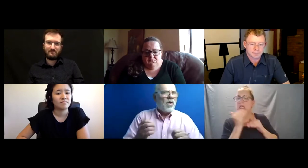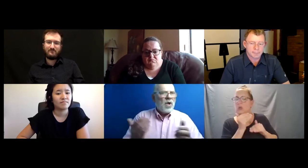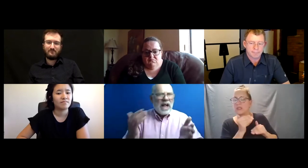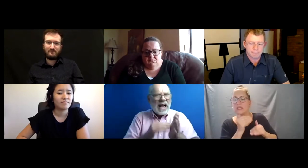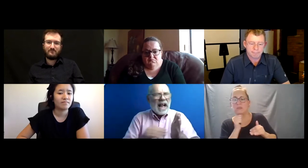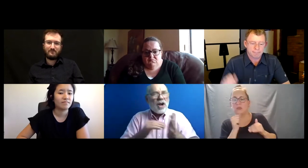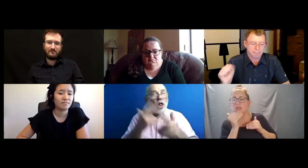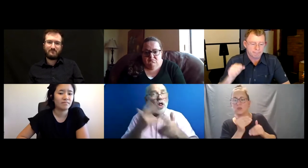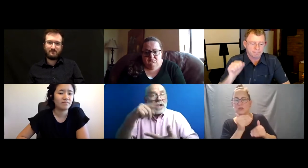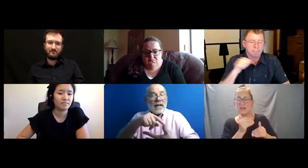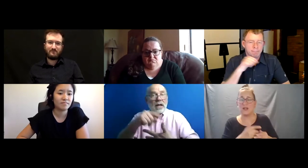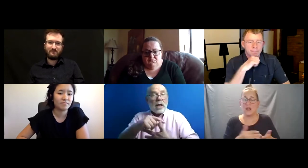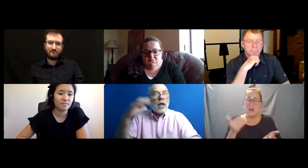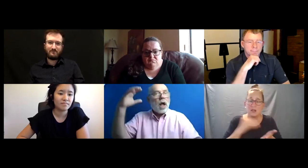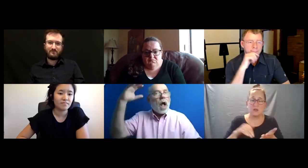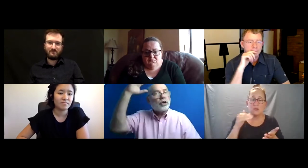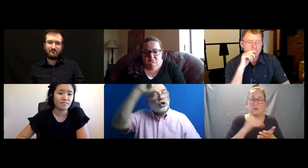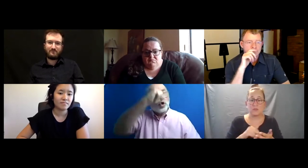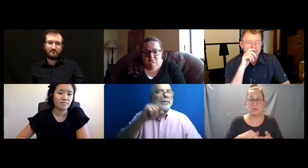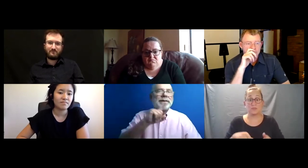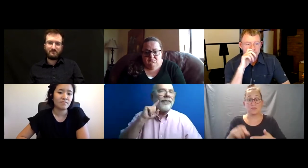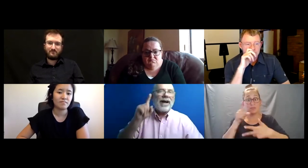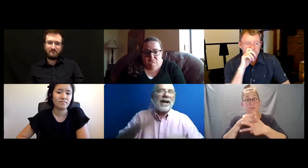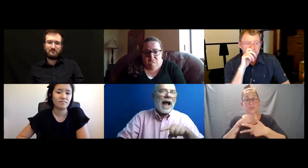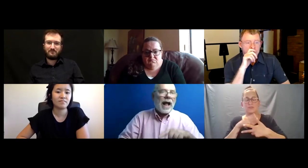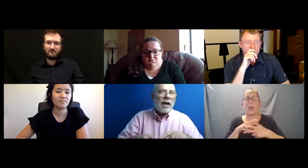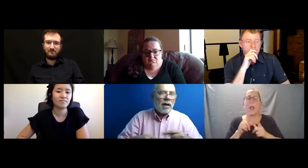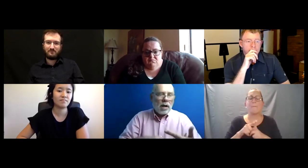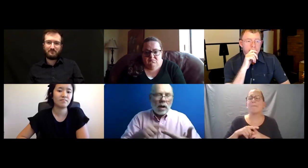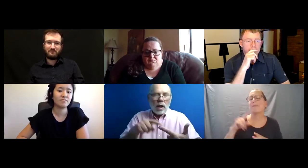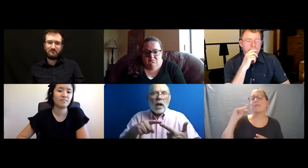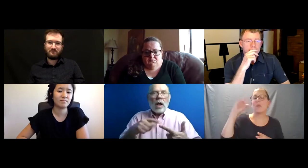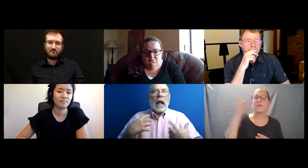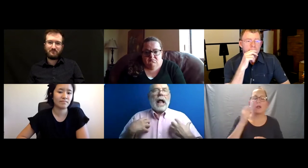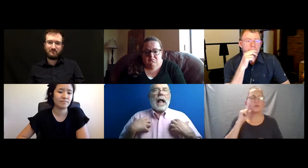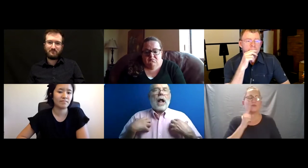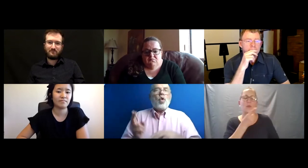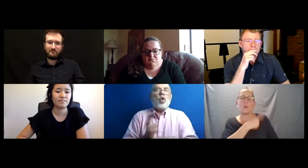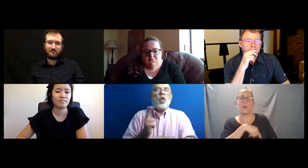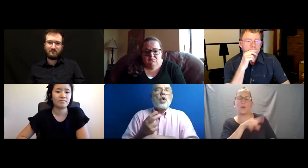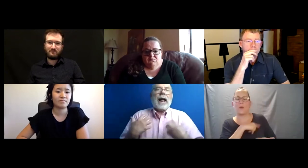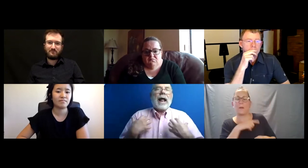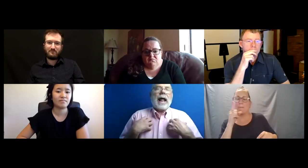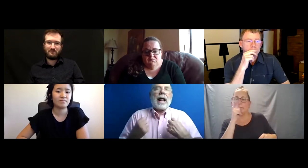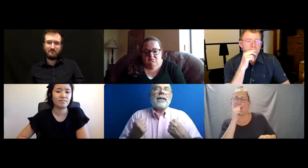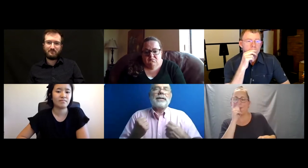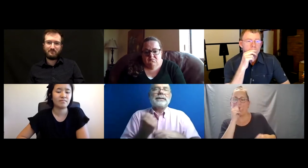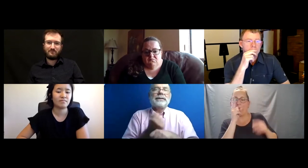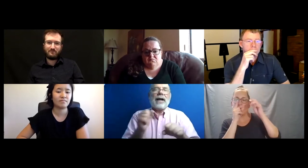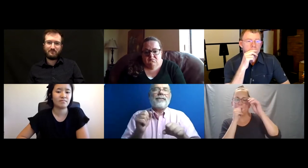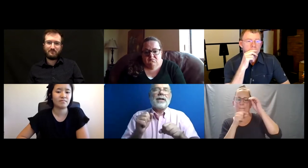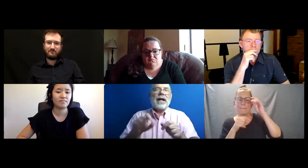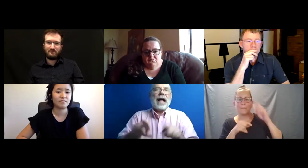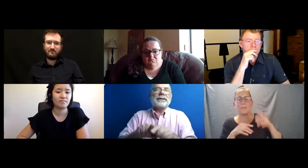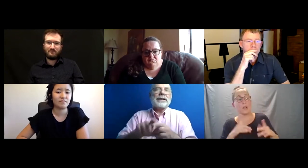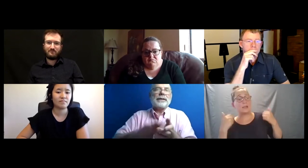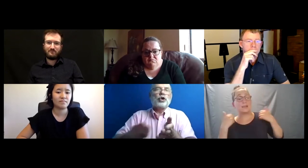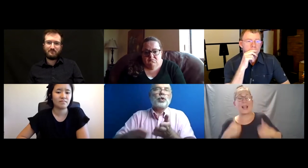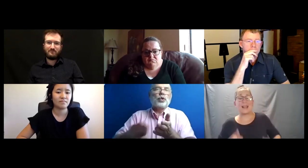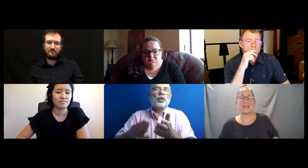table. Employers are considering that it's unsafe to hire these individuals, or they're hiding behind the